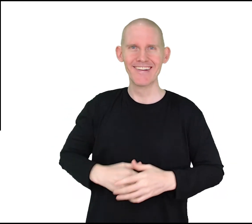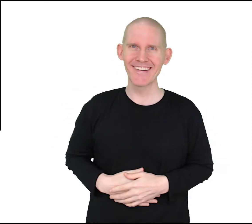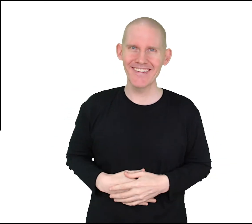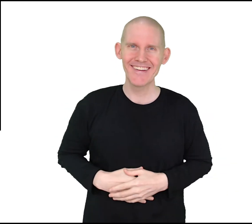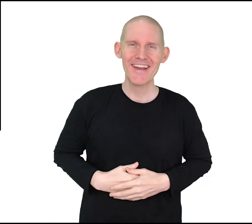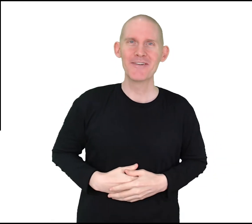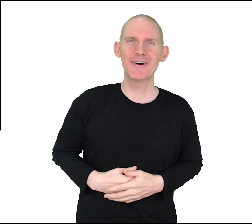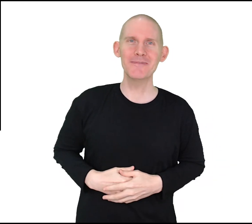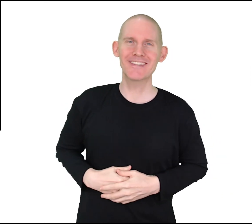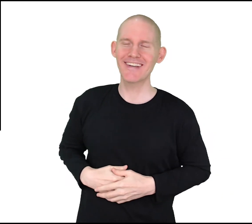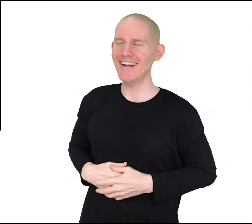cha. From the side.